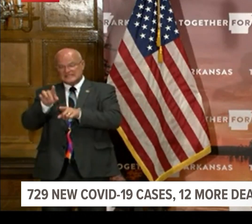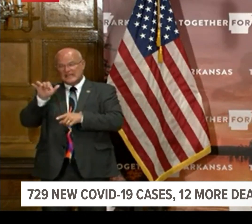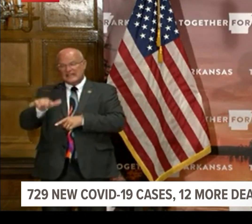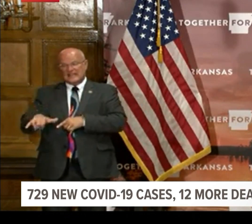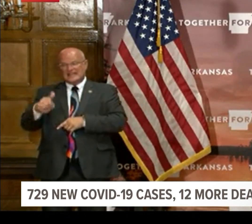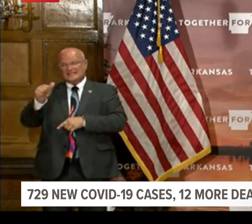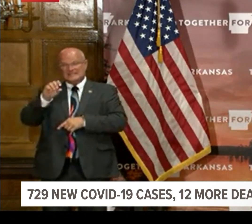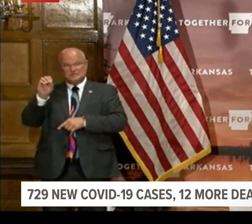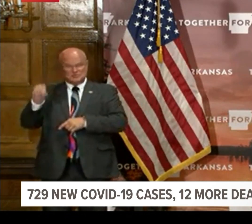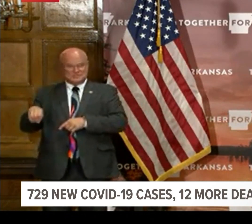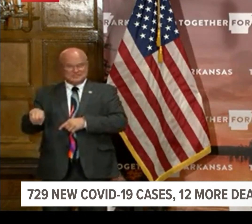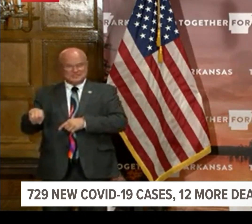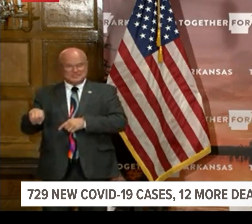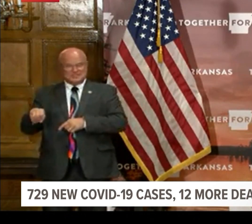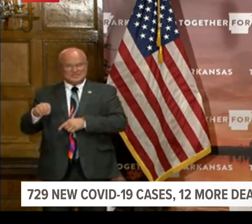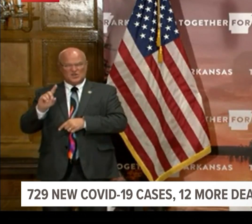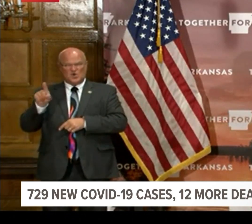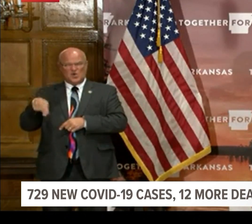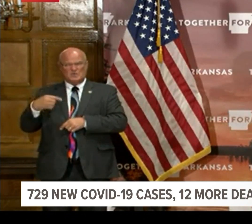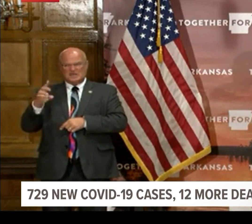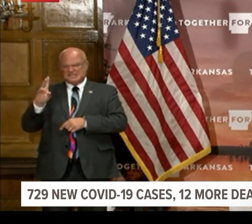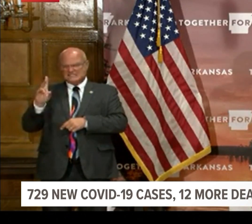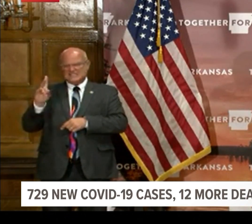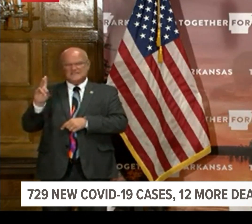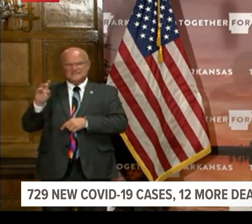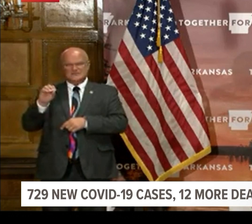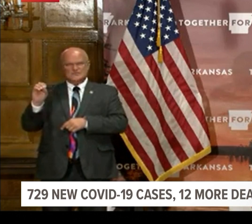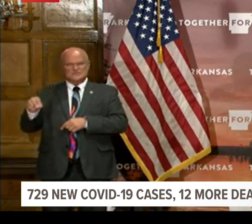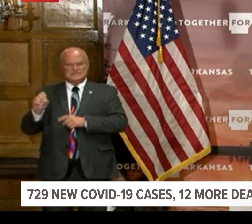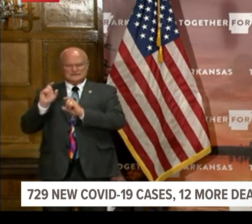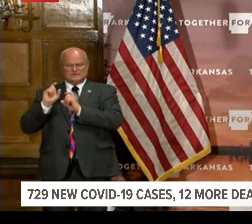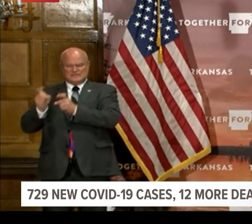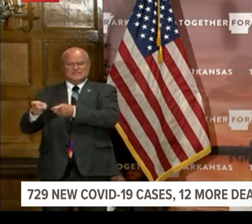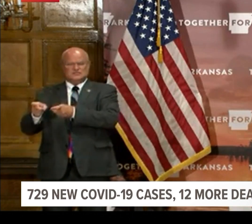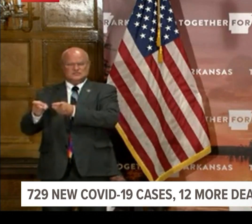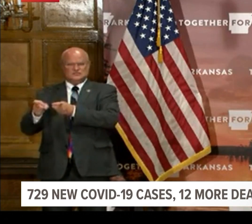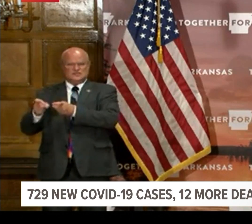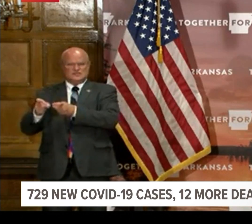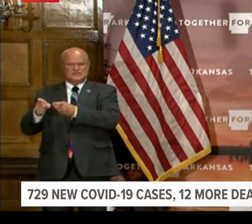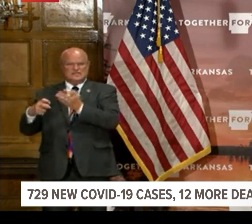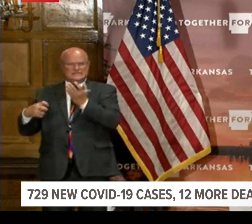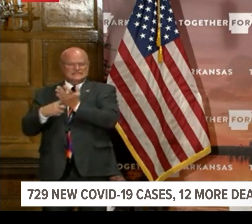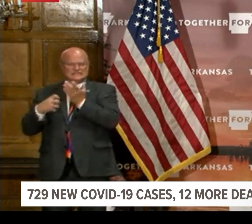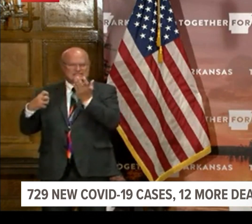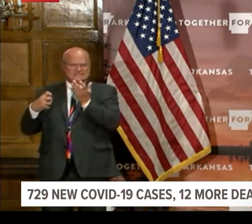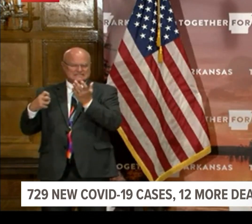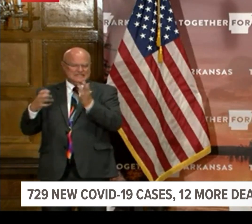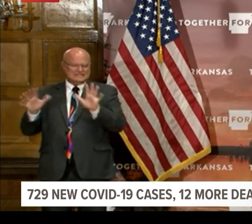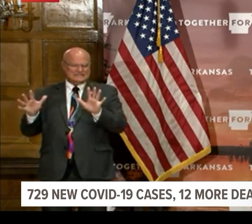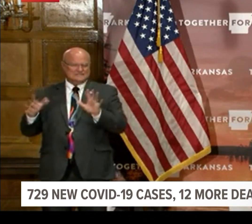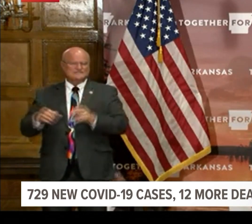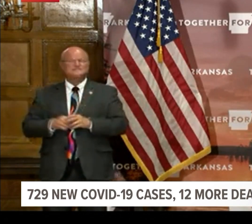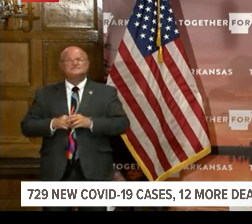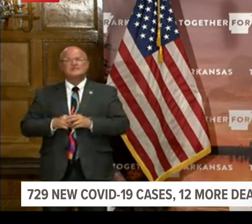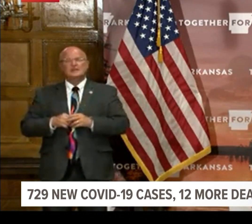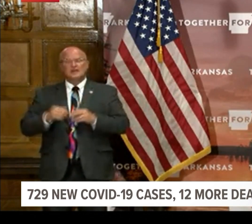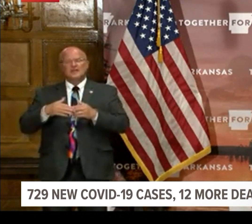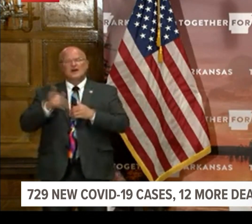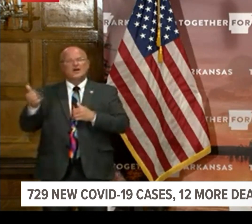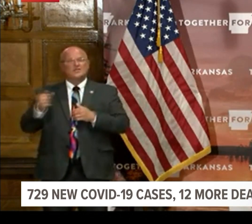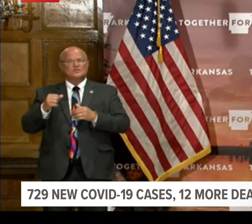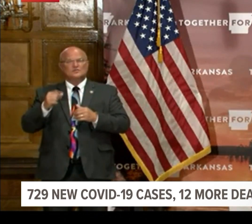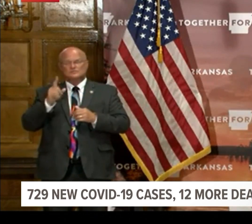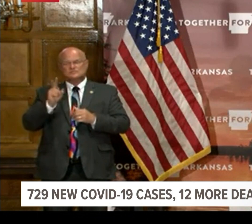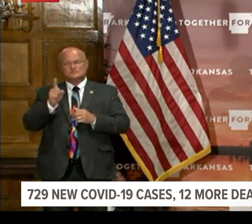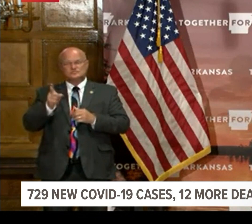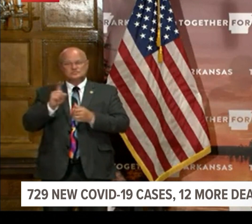10%, only about 17% were issued an administrative citation. The rest were corrected at